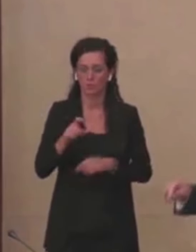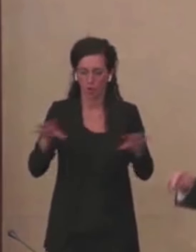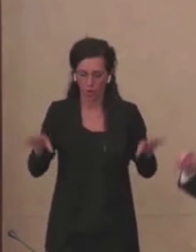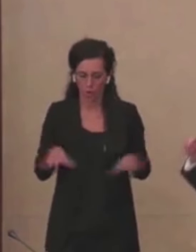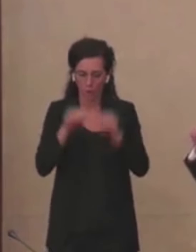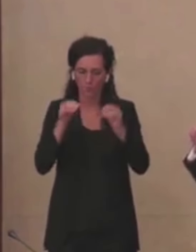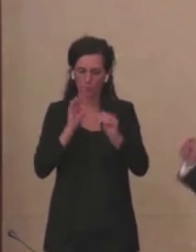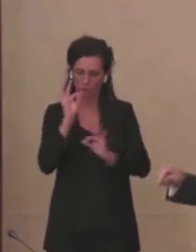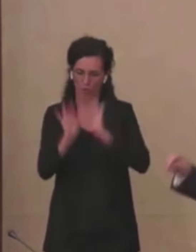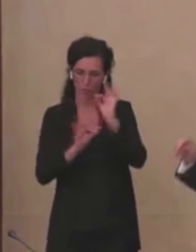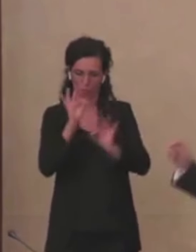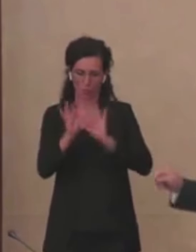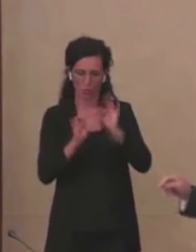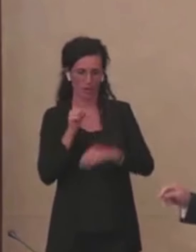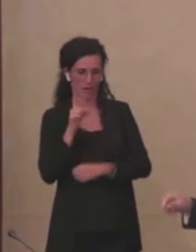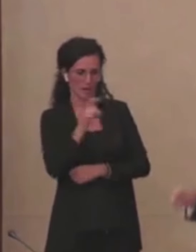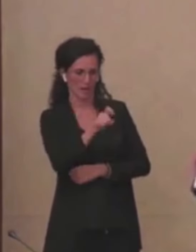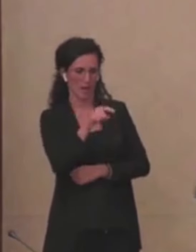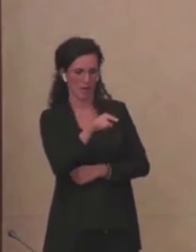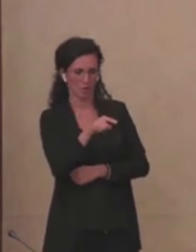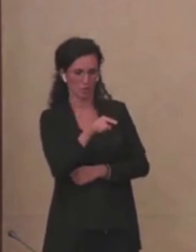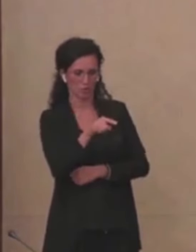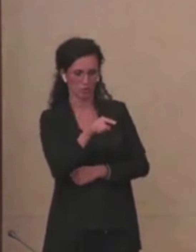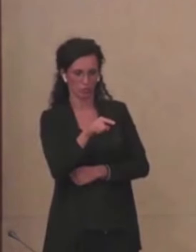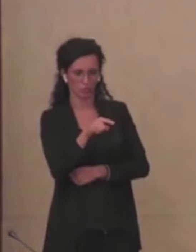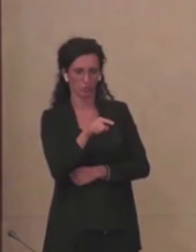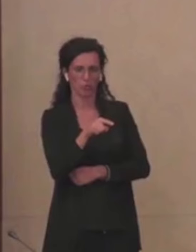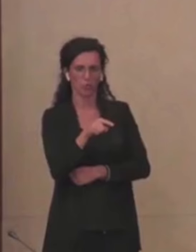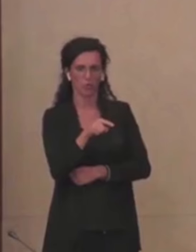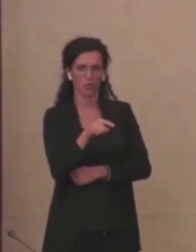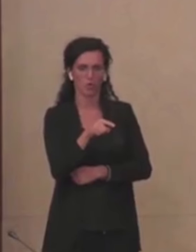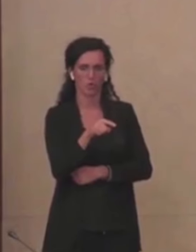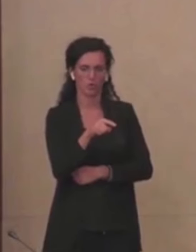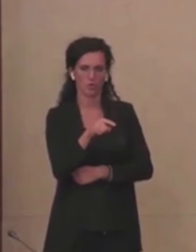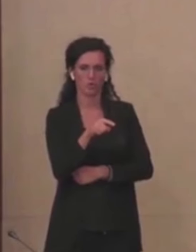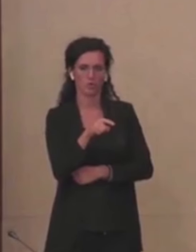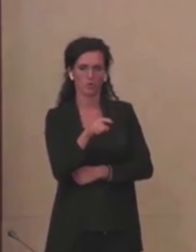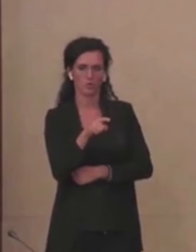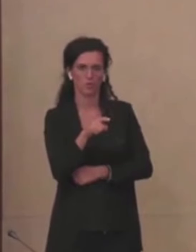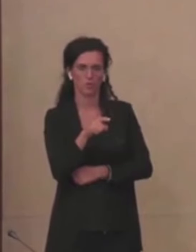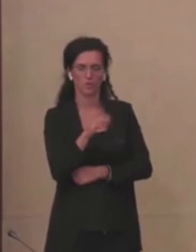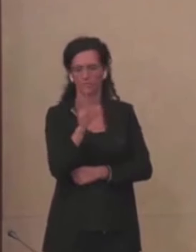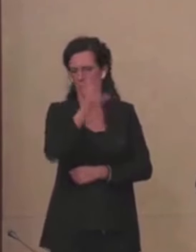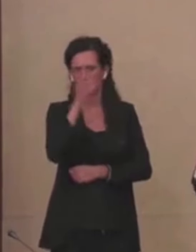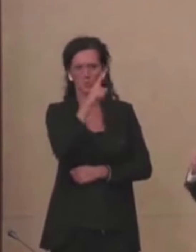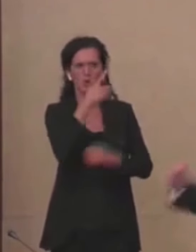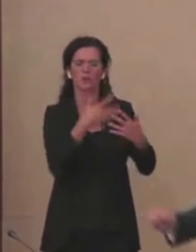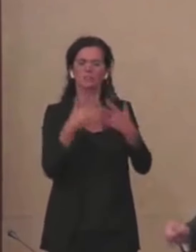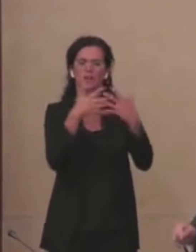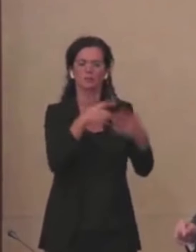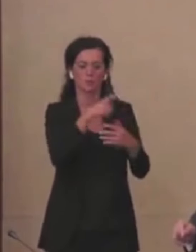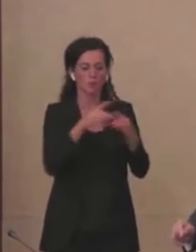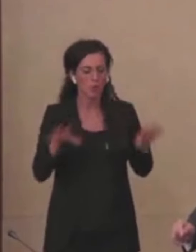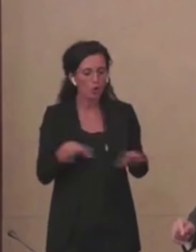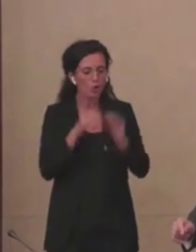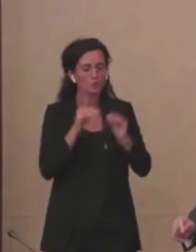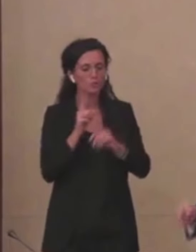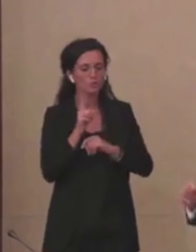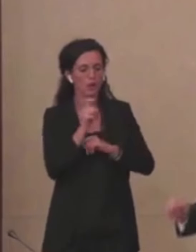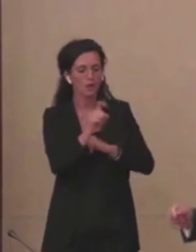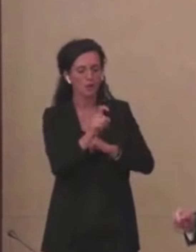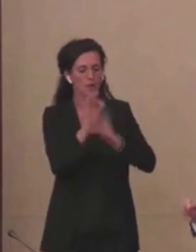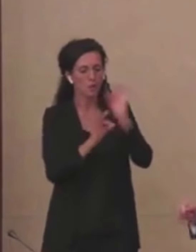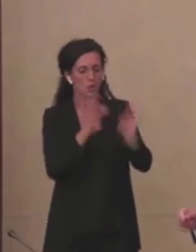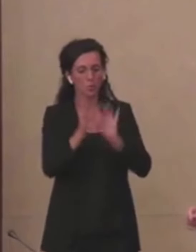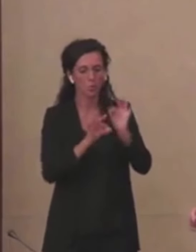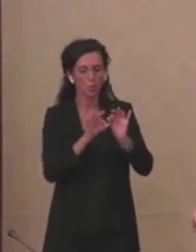every single cancer mutation in that tumor. And for us to even conceive